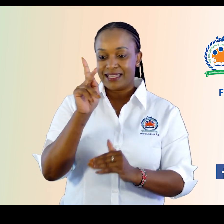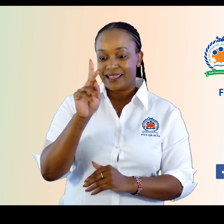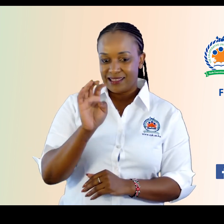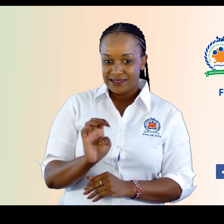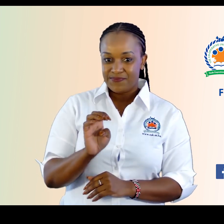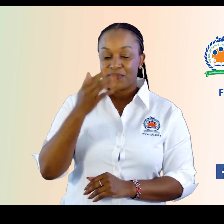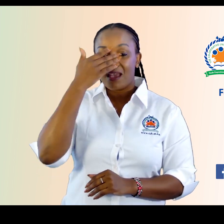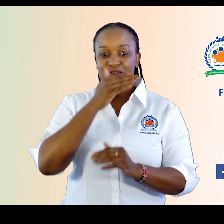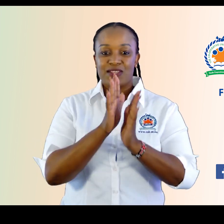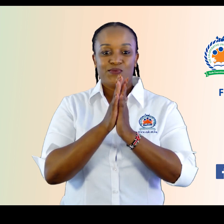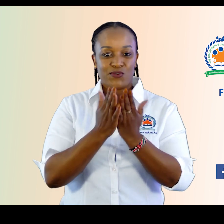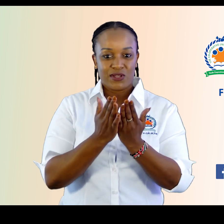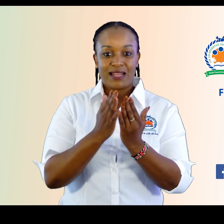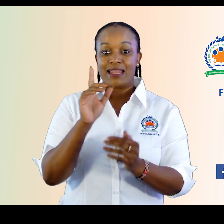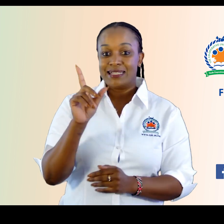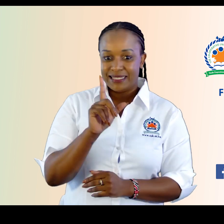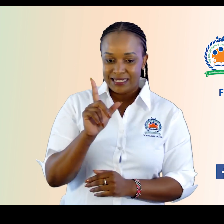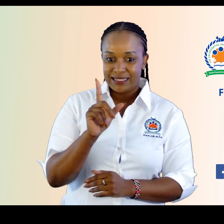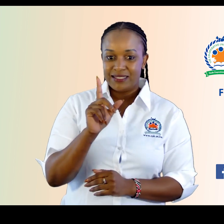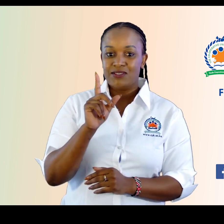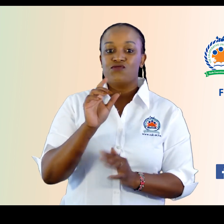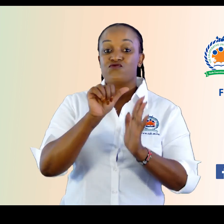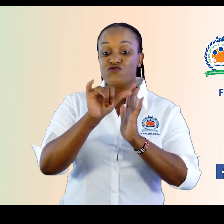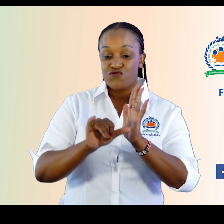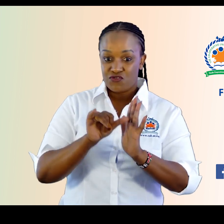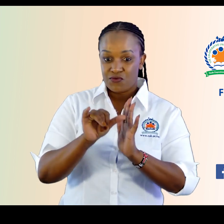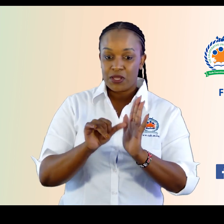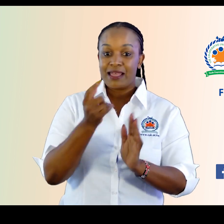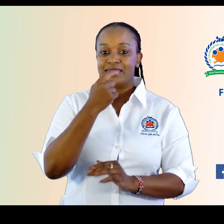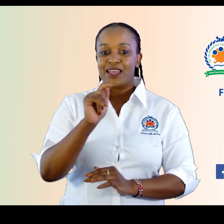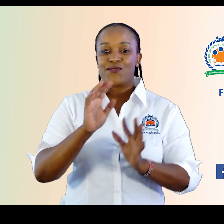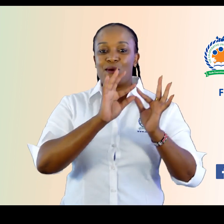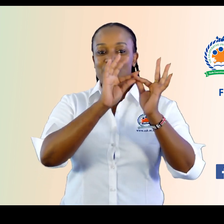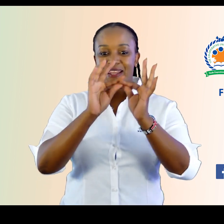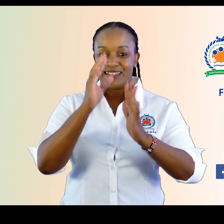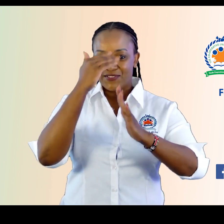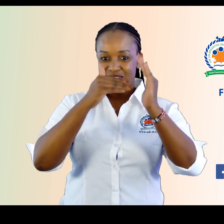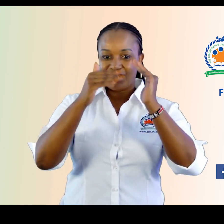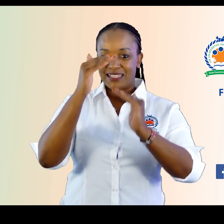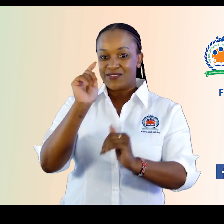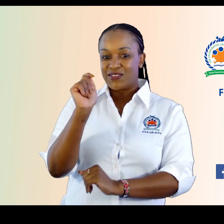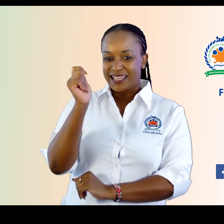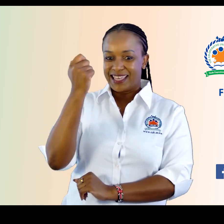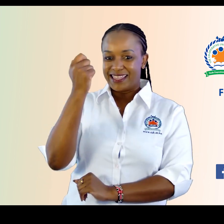COPVarsity.ke, Facebook, LinkedIn, YouTube, the Cooperative University of Kenya.